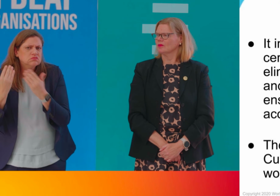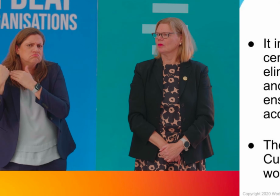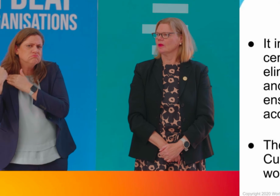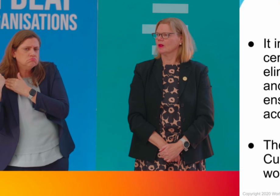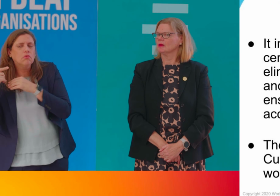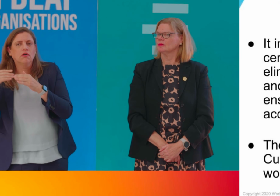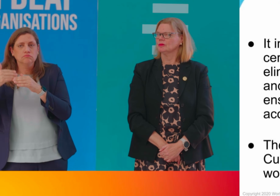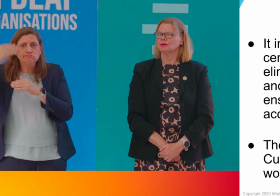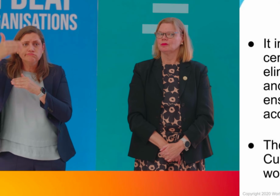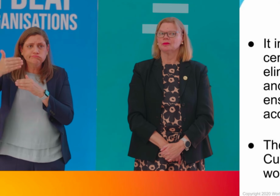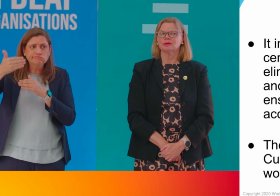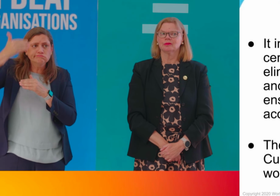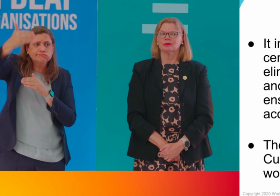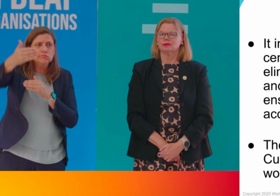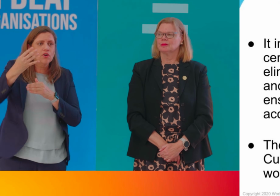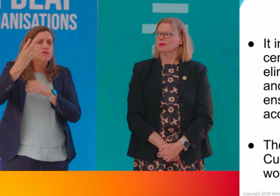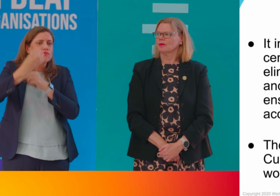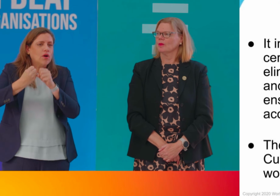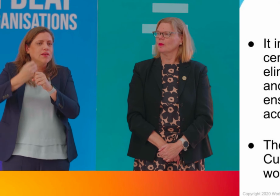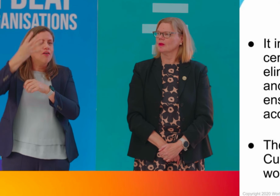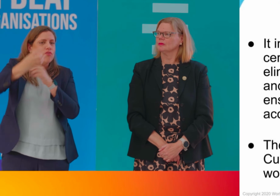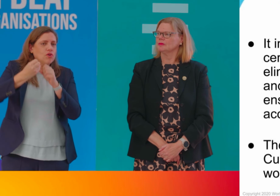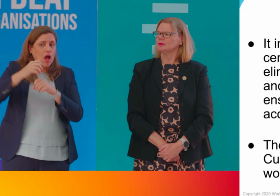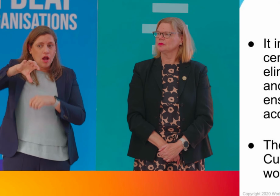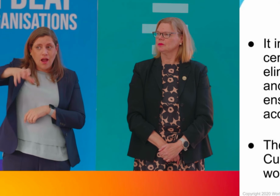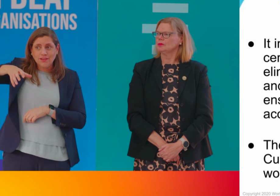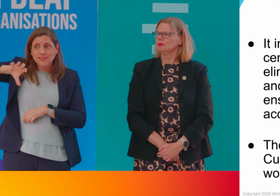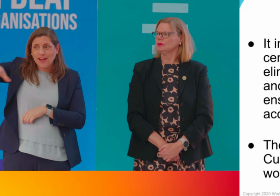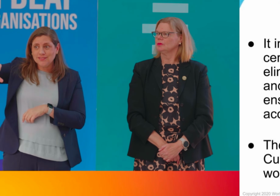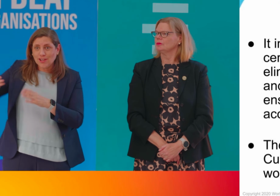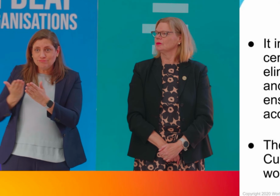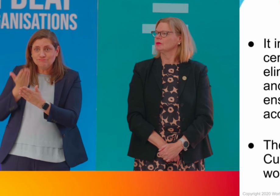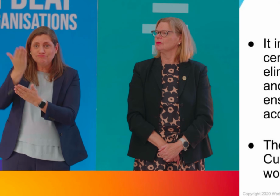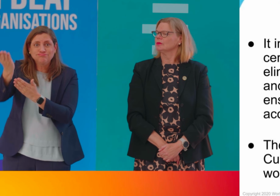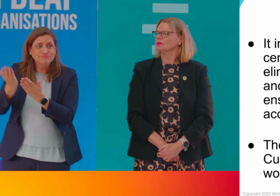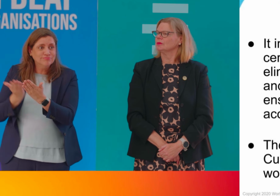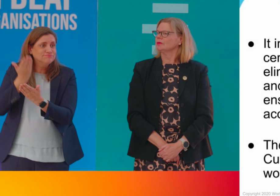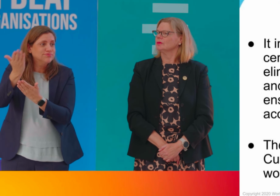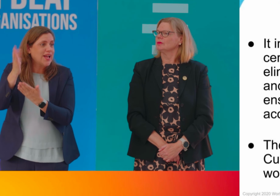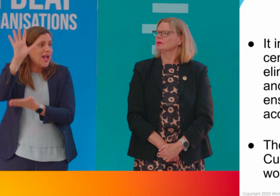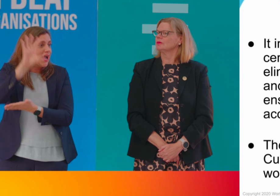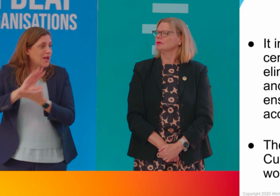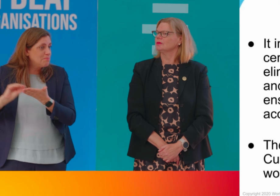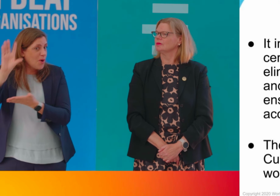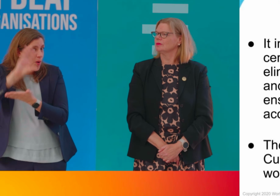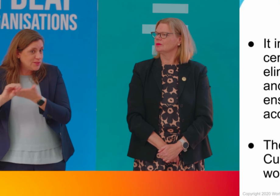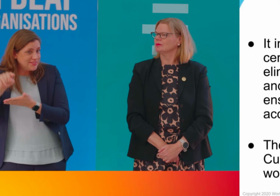is mandated to receive national reports from state parties